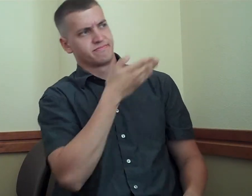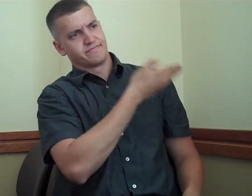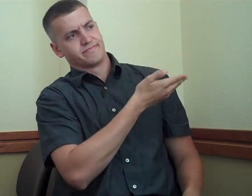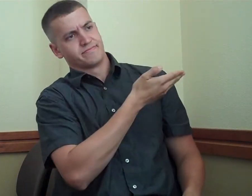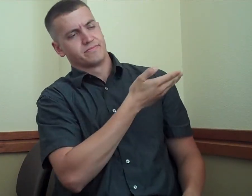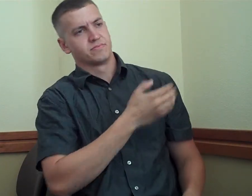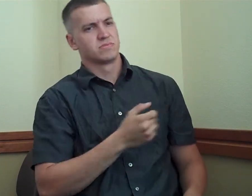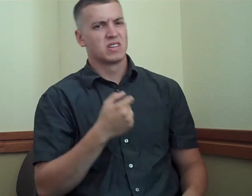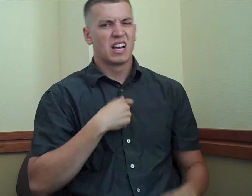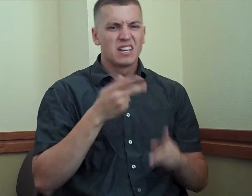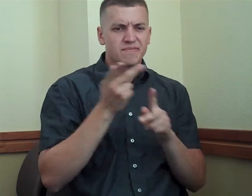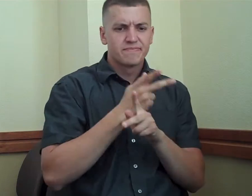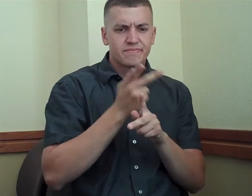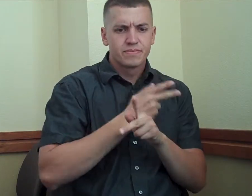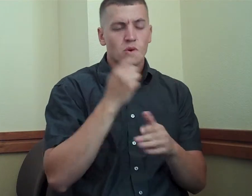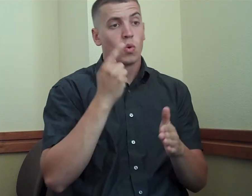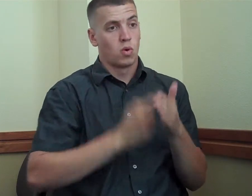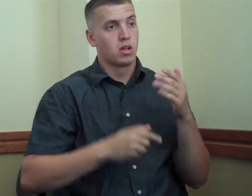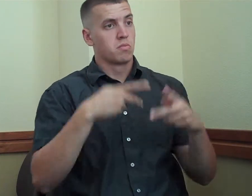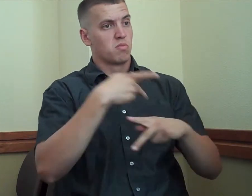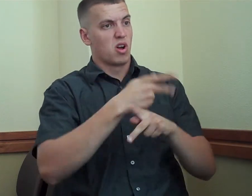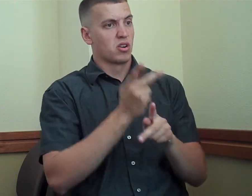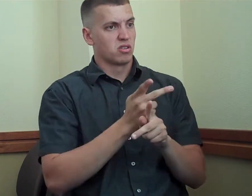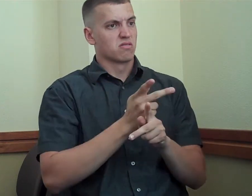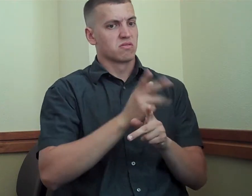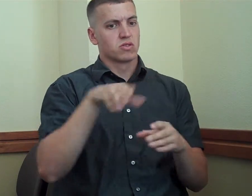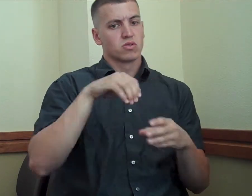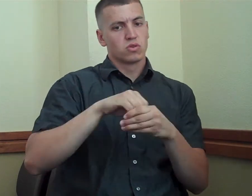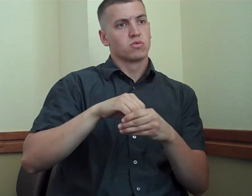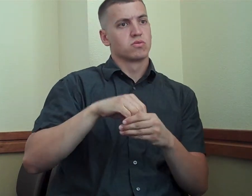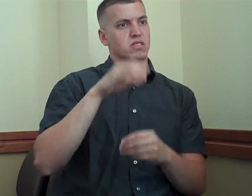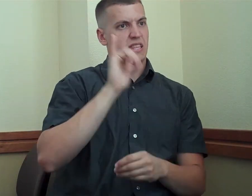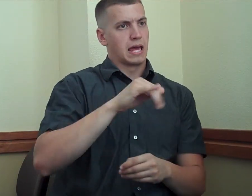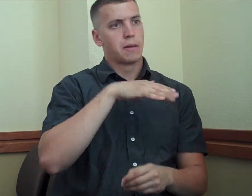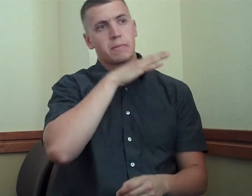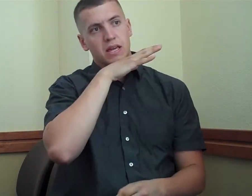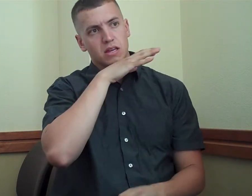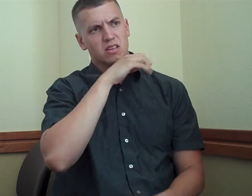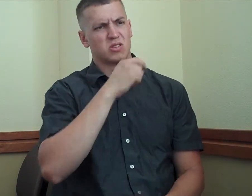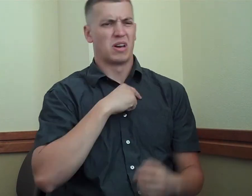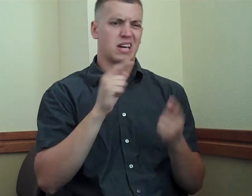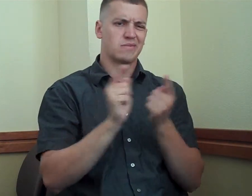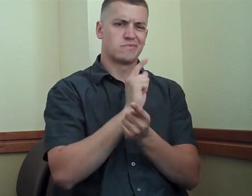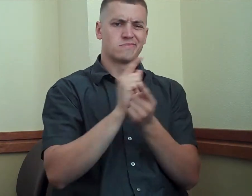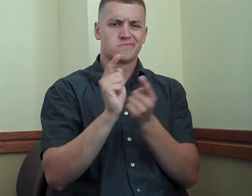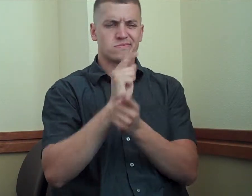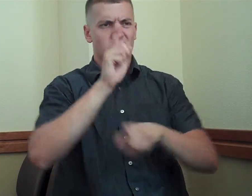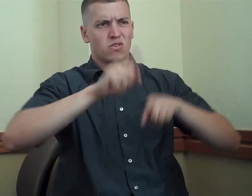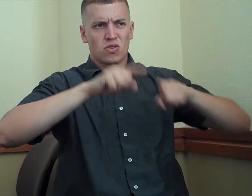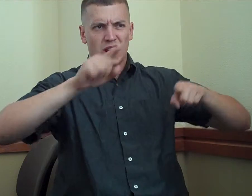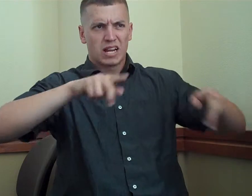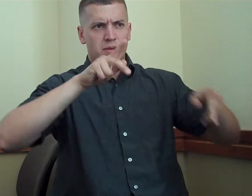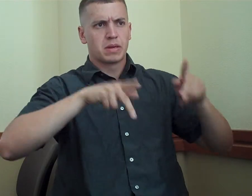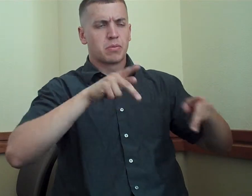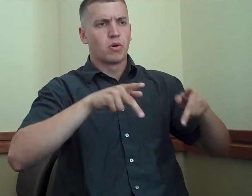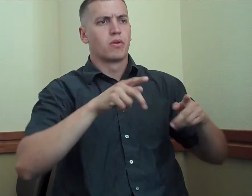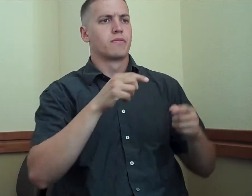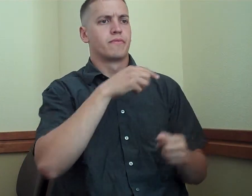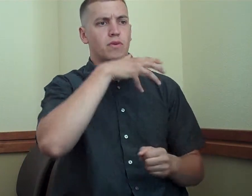made of. And in these years I met all kinds of people, like for instance farmers and butchers, which seems logical. But I also met aluminium